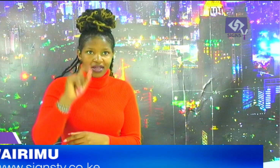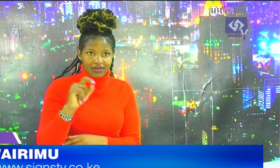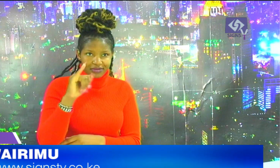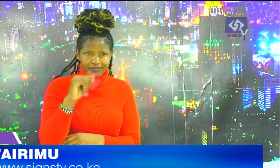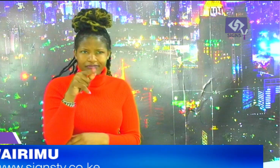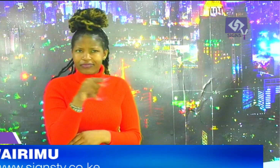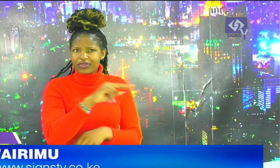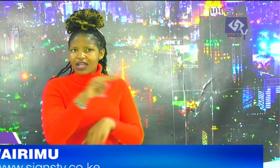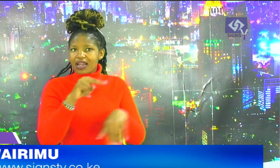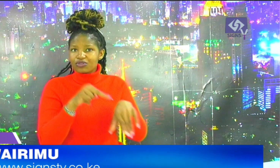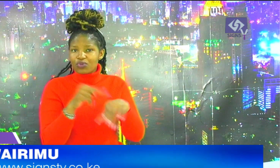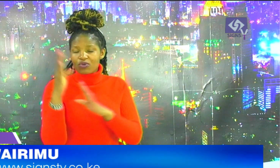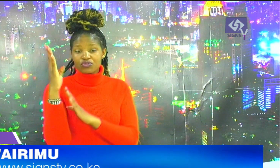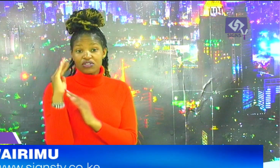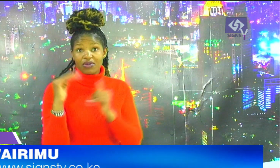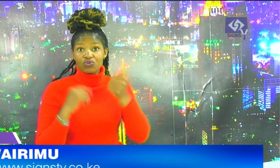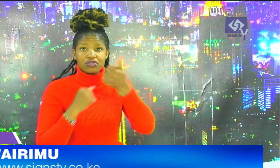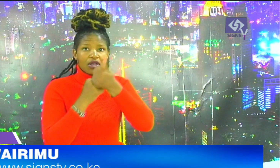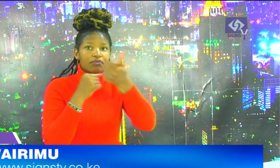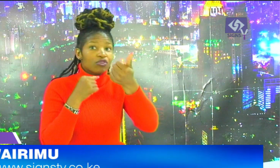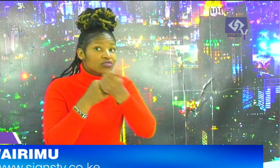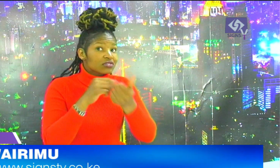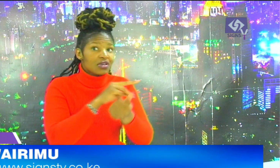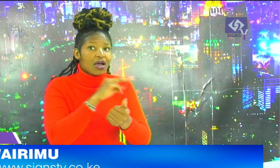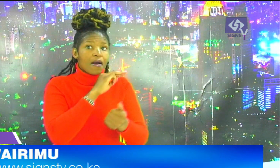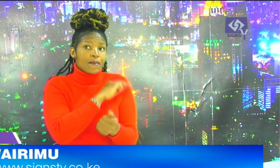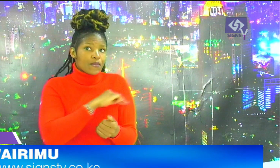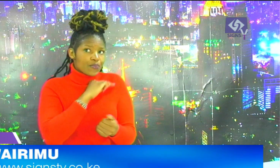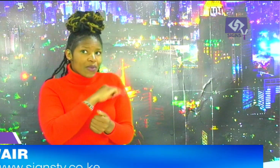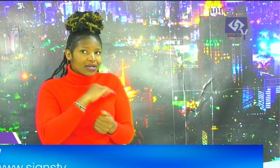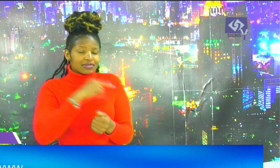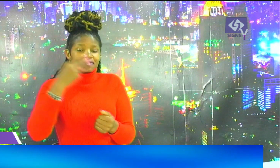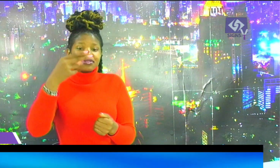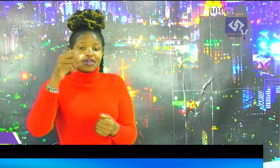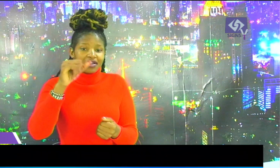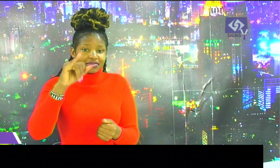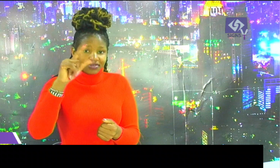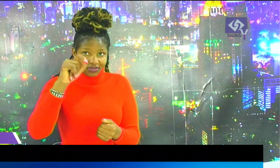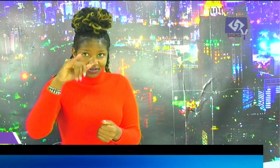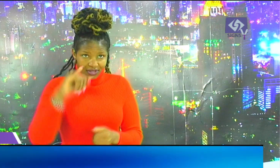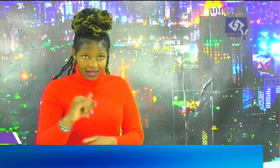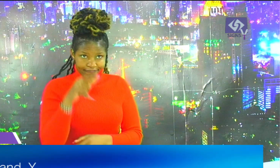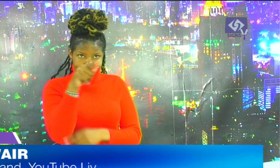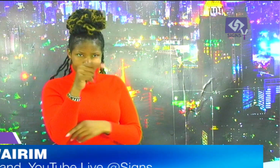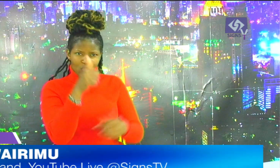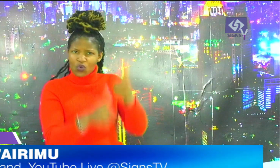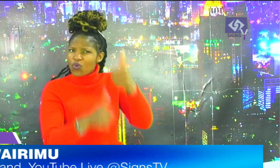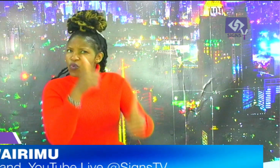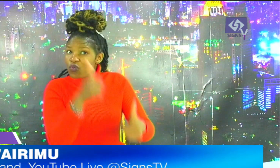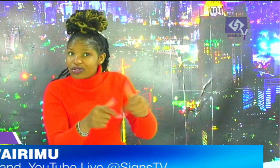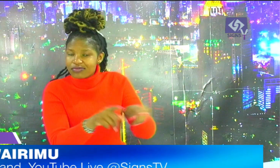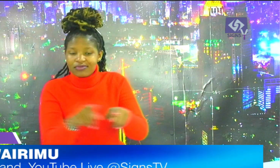The two countries praised Kenya's multinational security support mission in Haiti, which